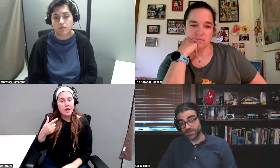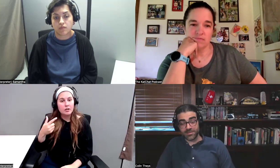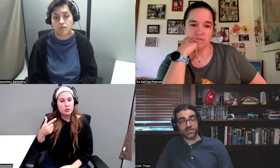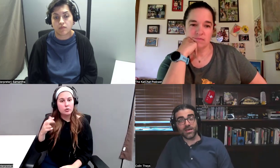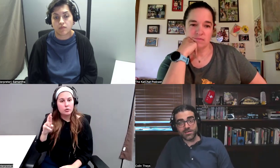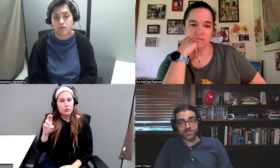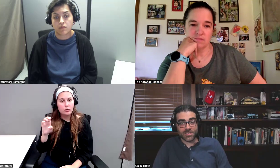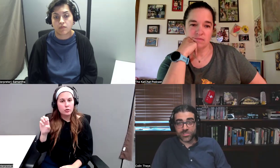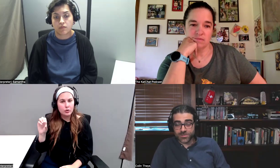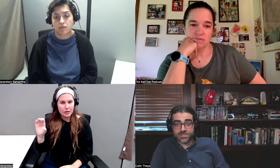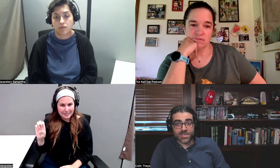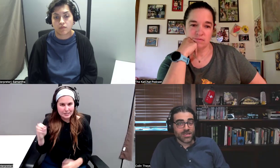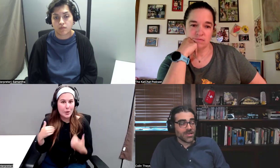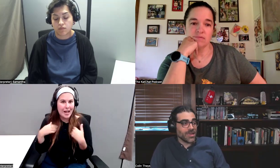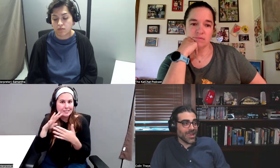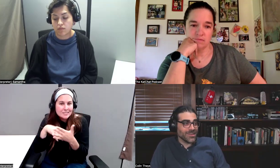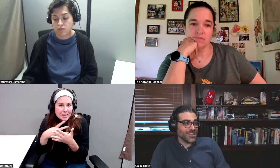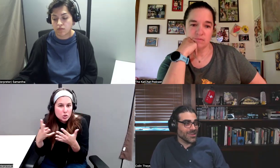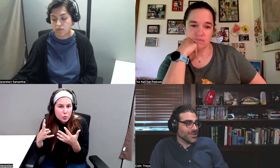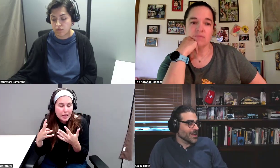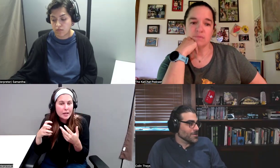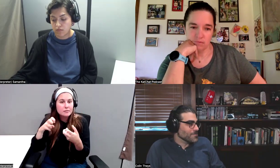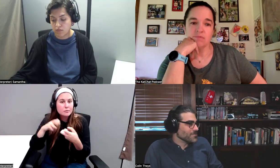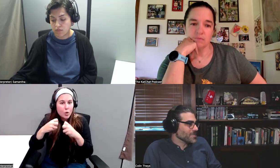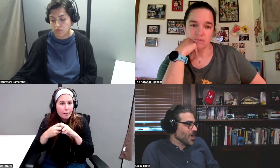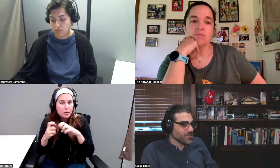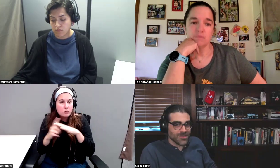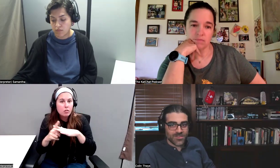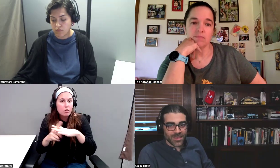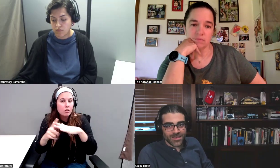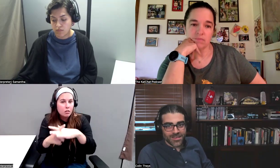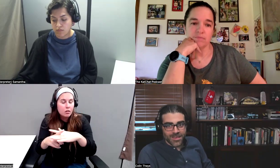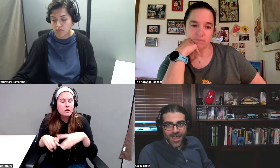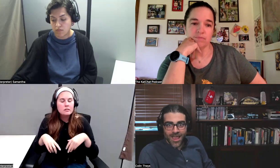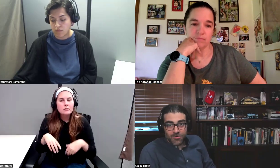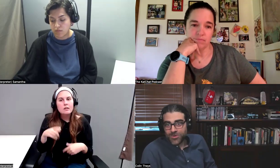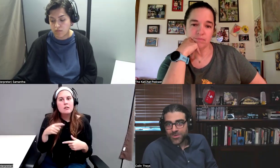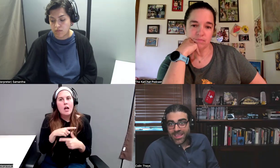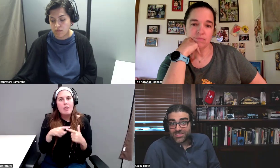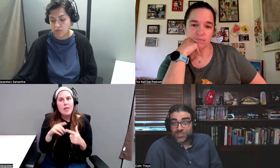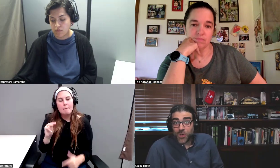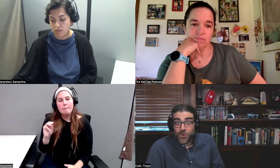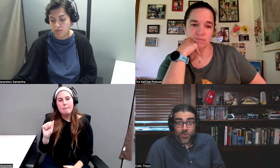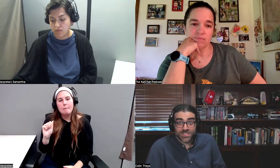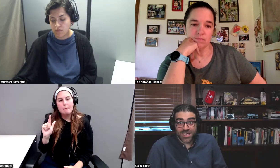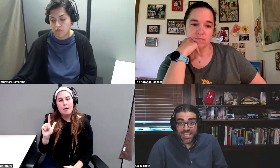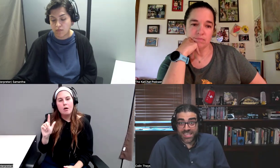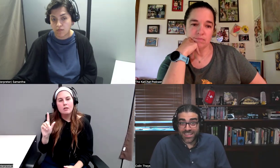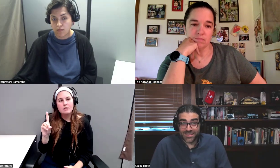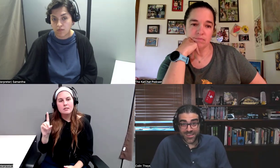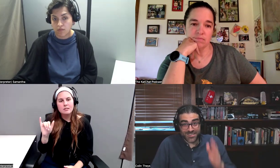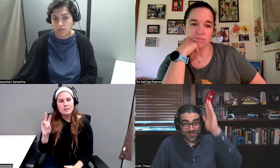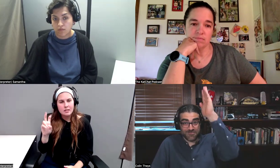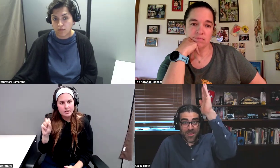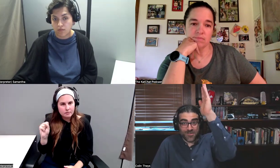scheduling uh, issues. And in the Maldives, like who knew? Like it's so sunny,